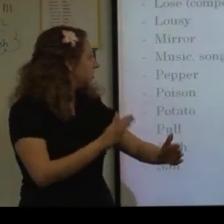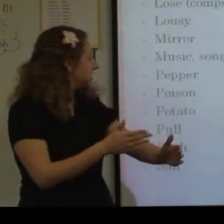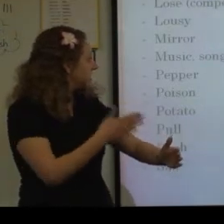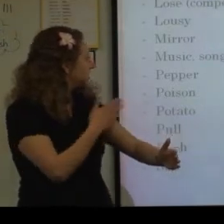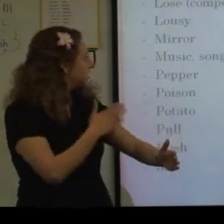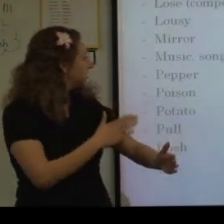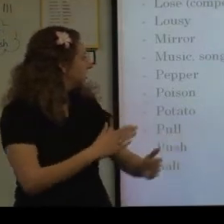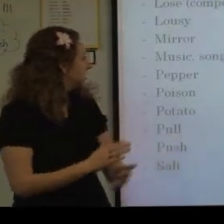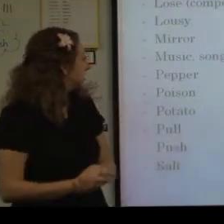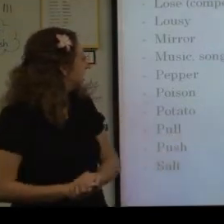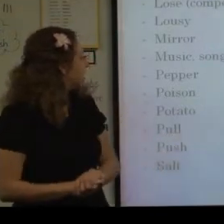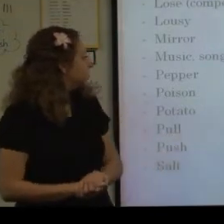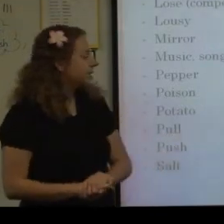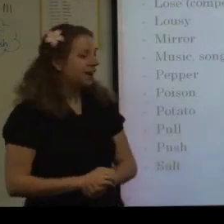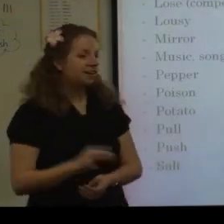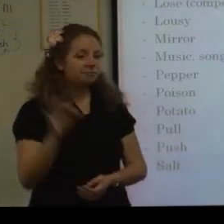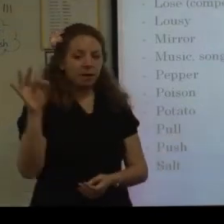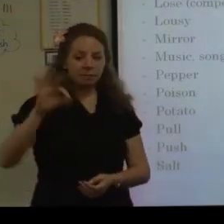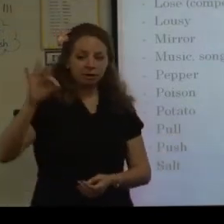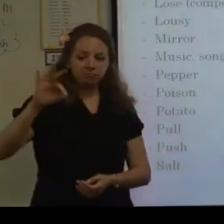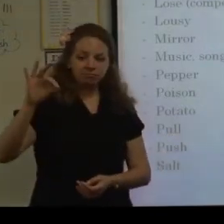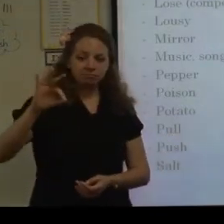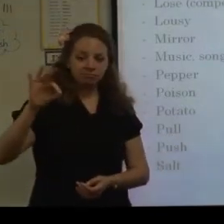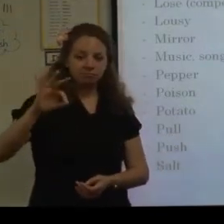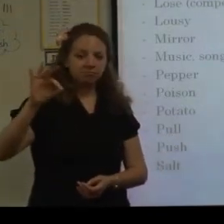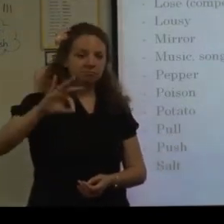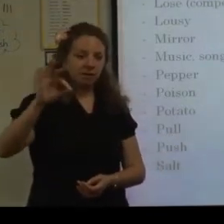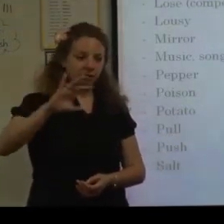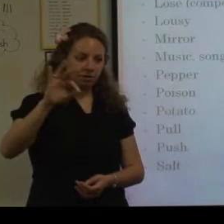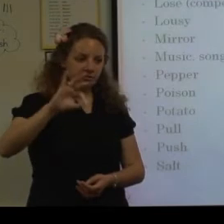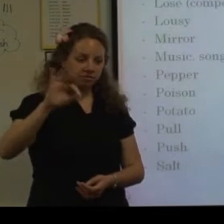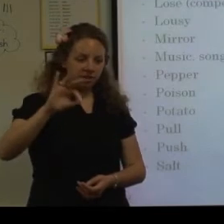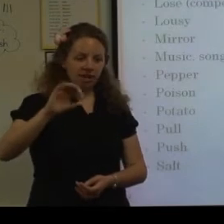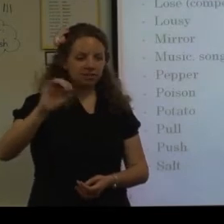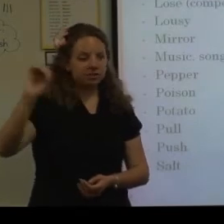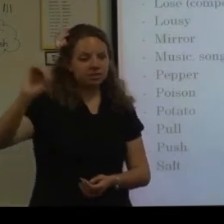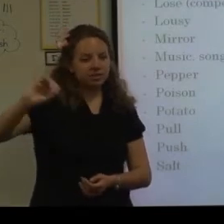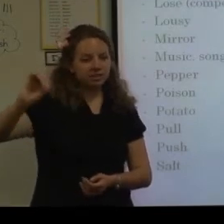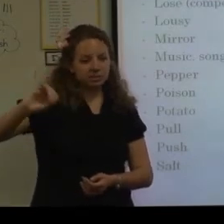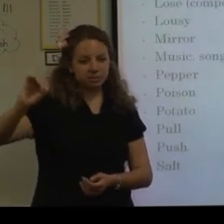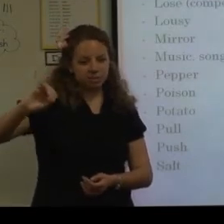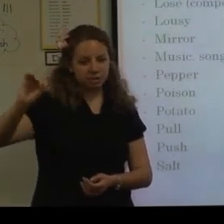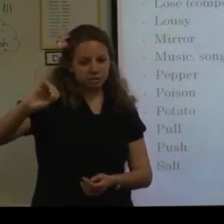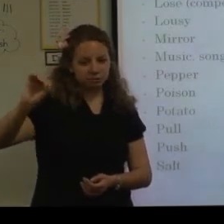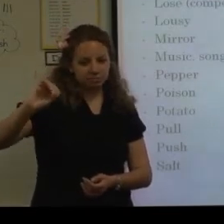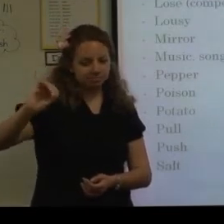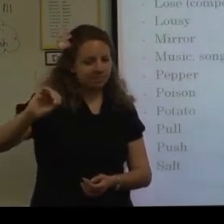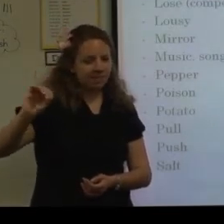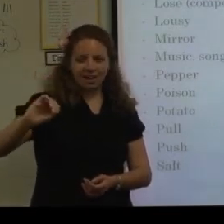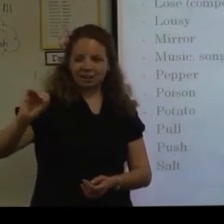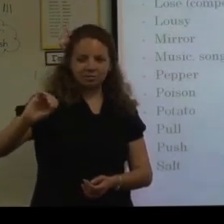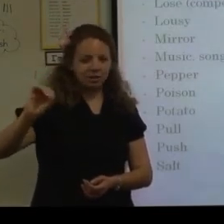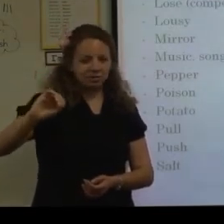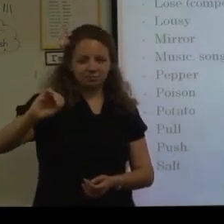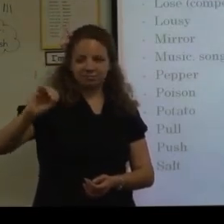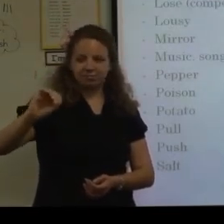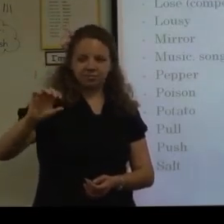sing. And then we have pepper, pepper. I've also seen it this way too. I don't know. Why is it